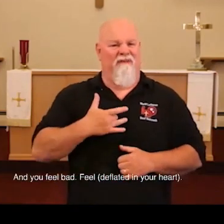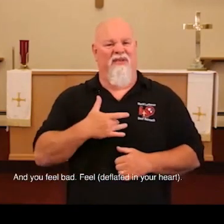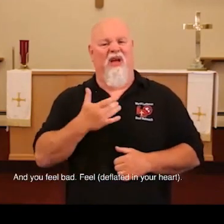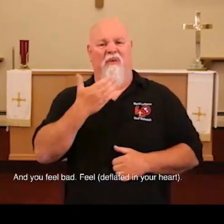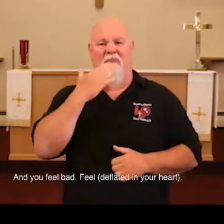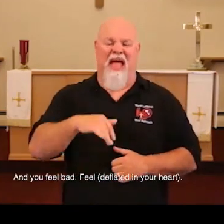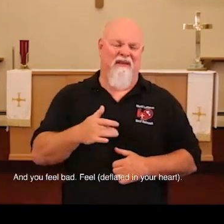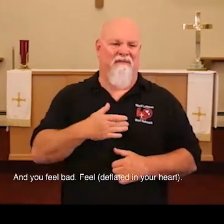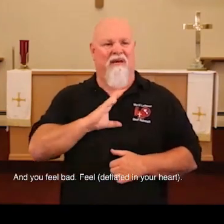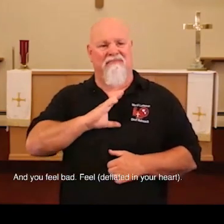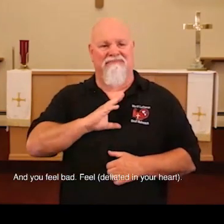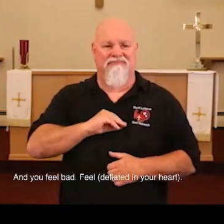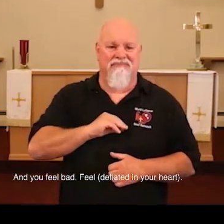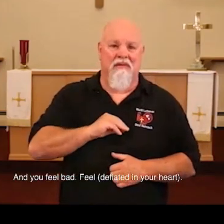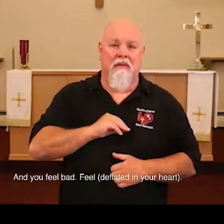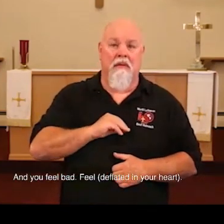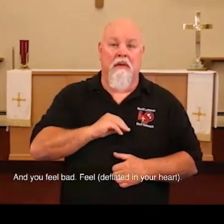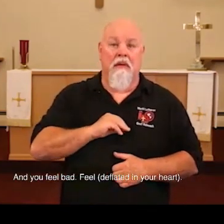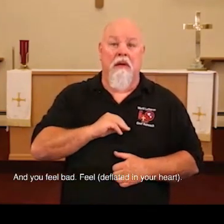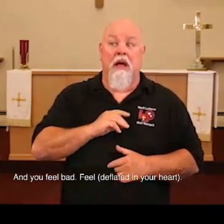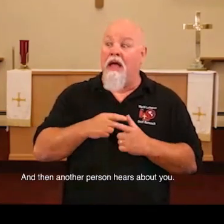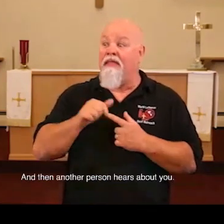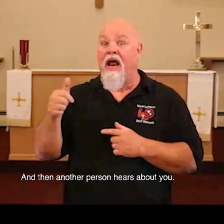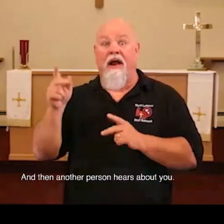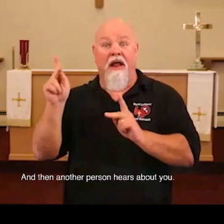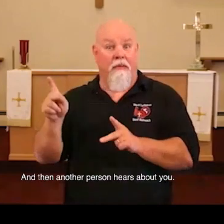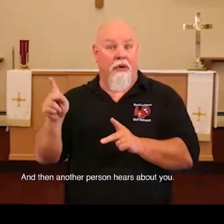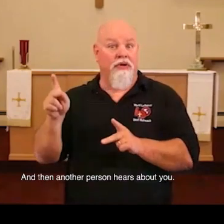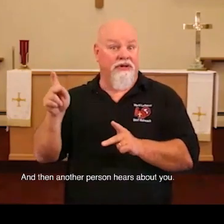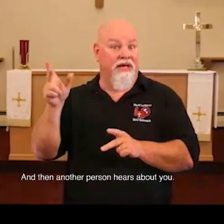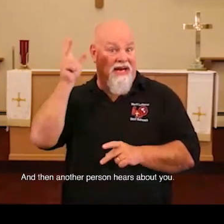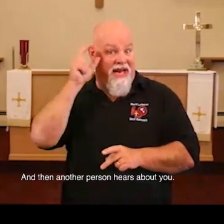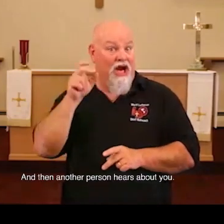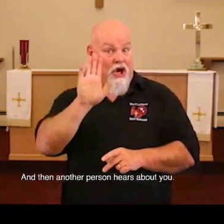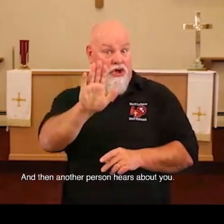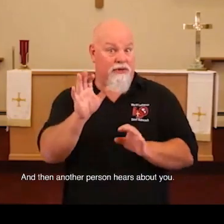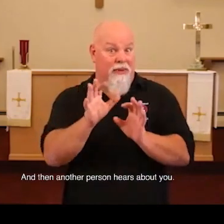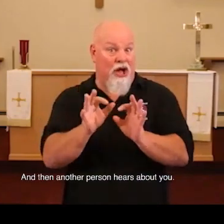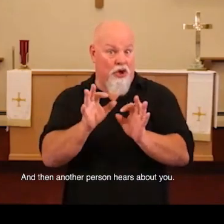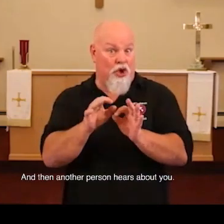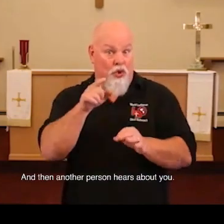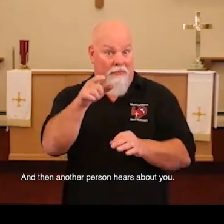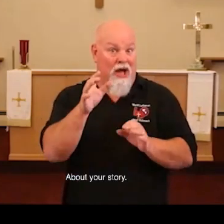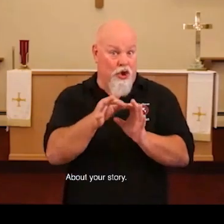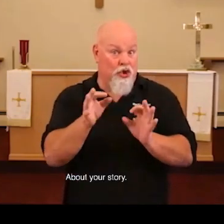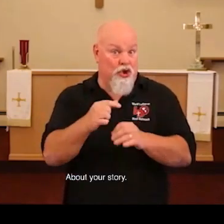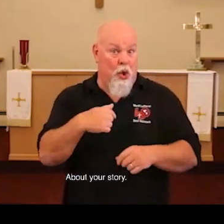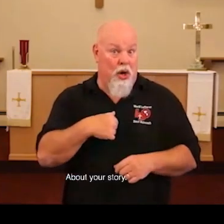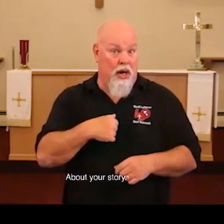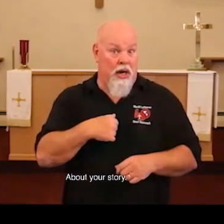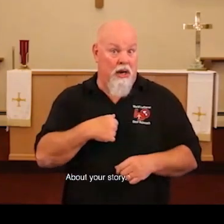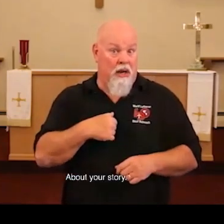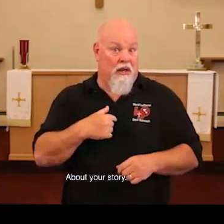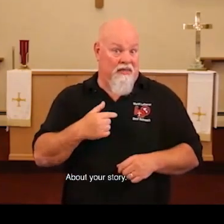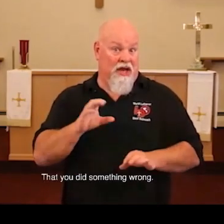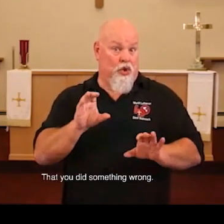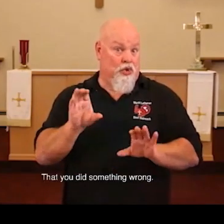you feel bad, and then another person hears about you, about your story, that you